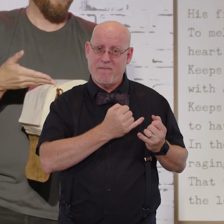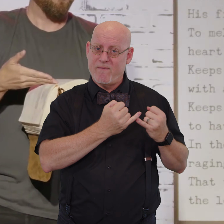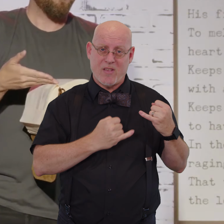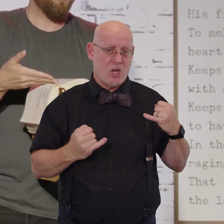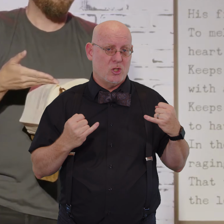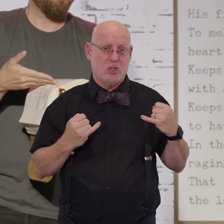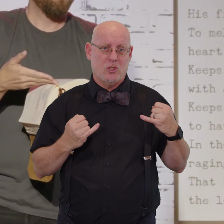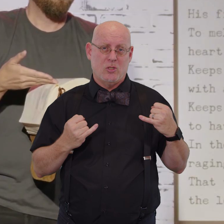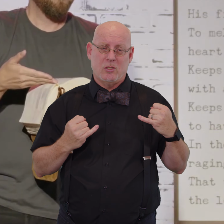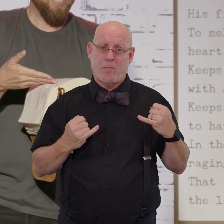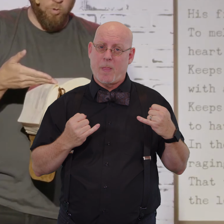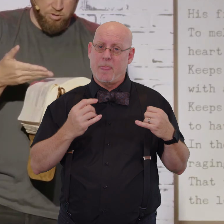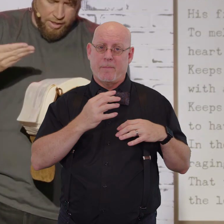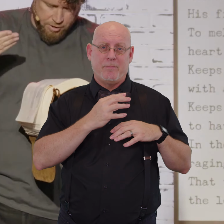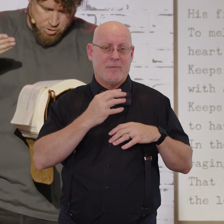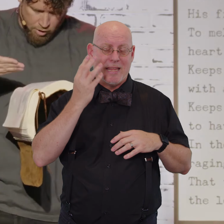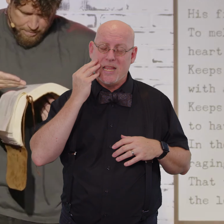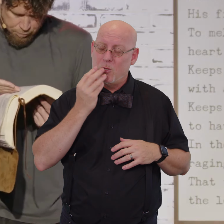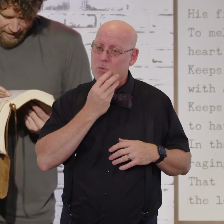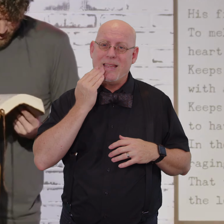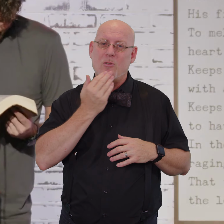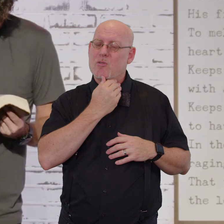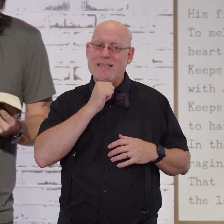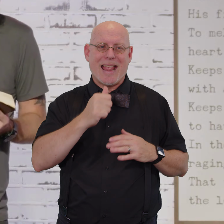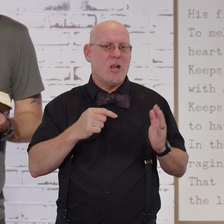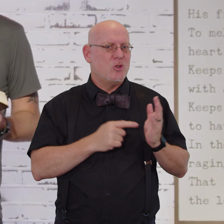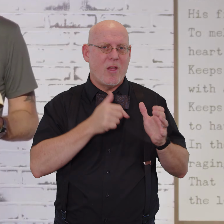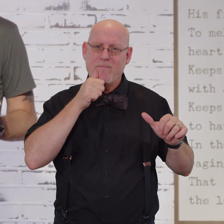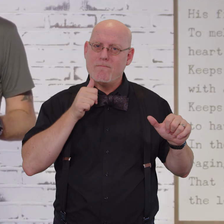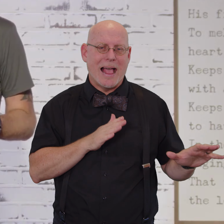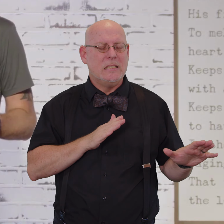vineyards Israel is not deserving blessing